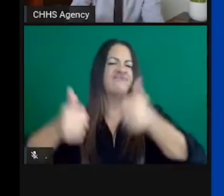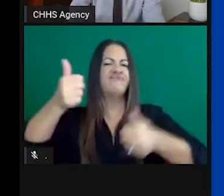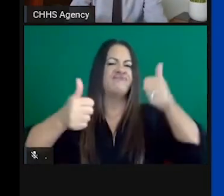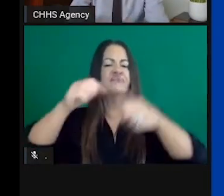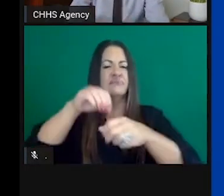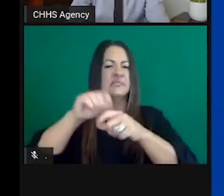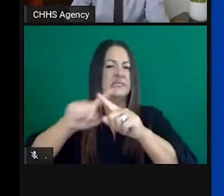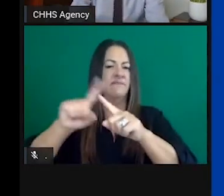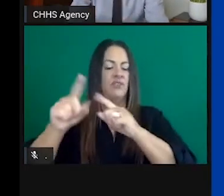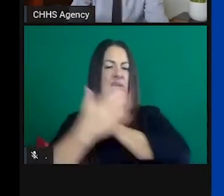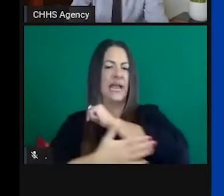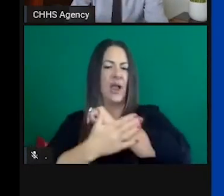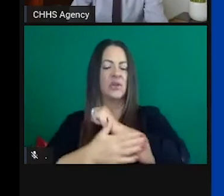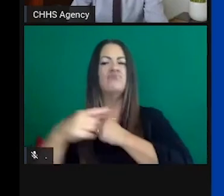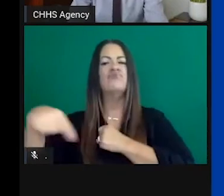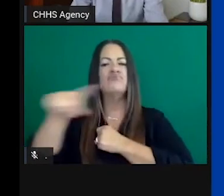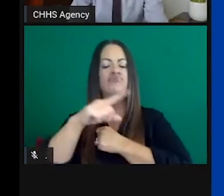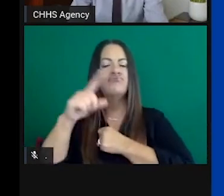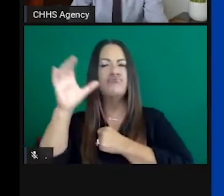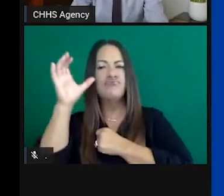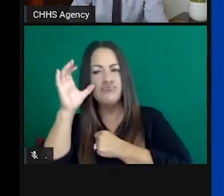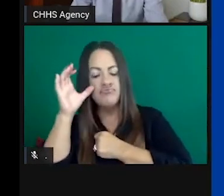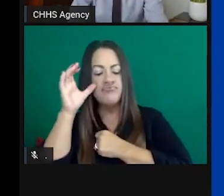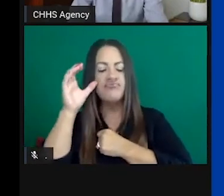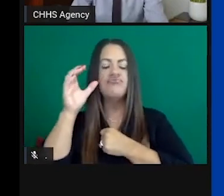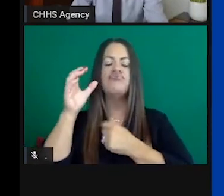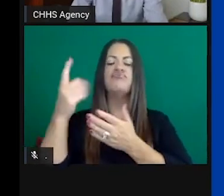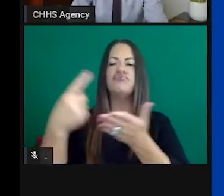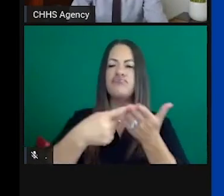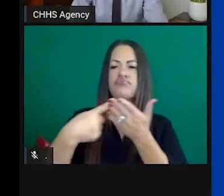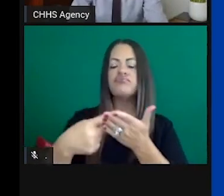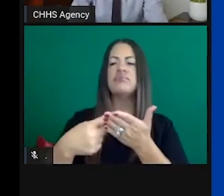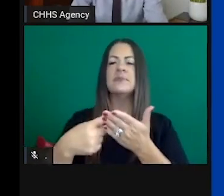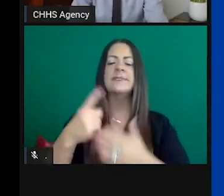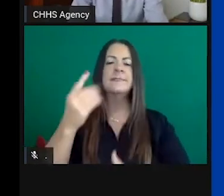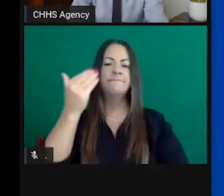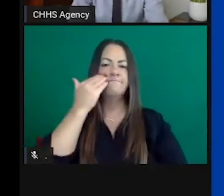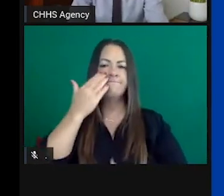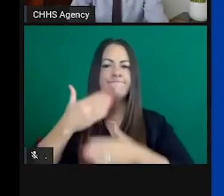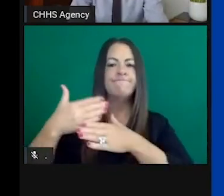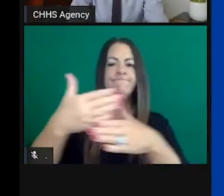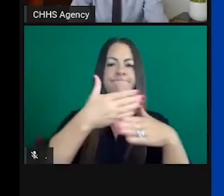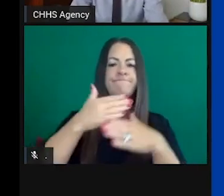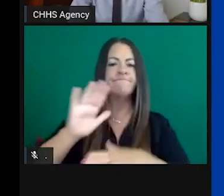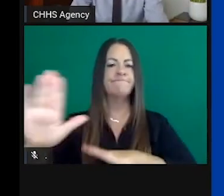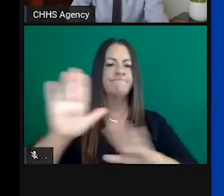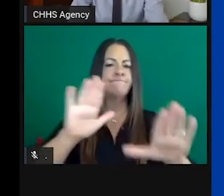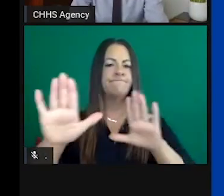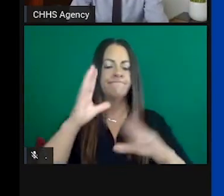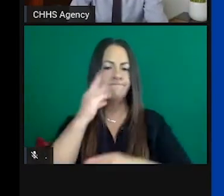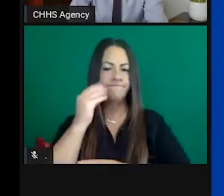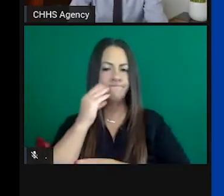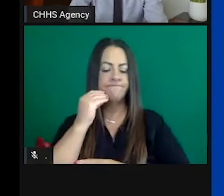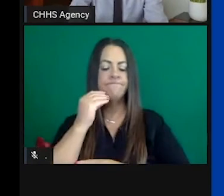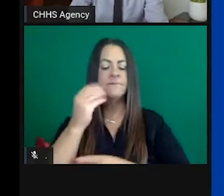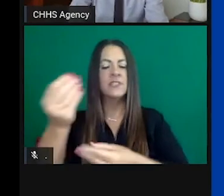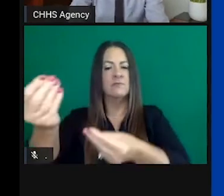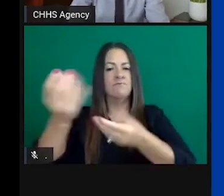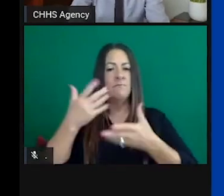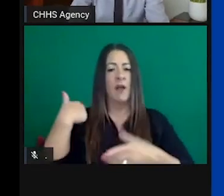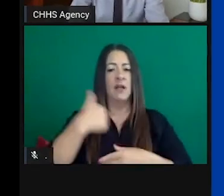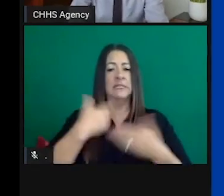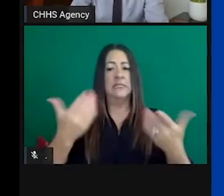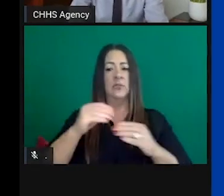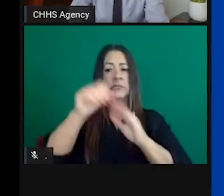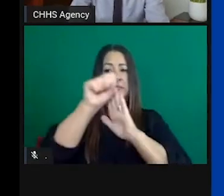listening and hearing the activities in their own backyards and sharing them with us at the state so we can really move forward